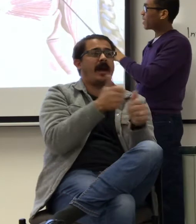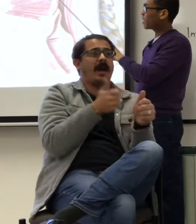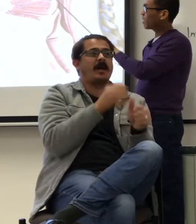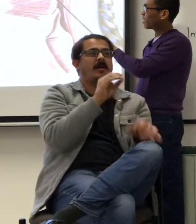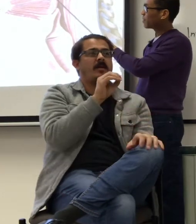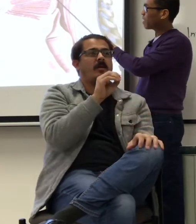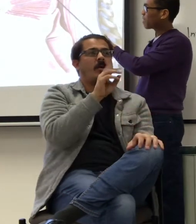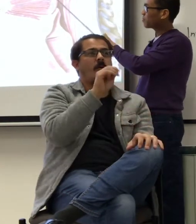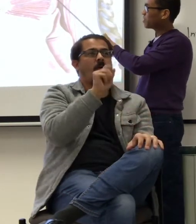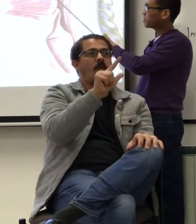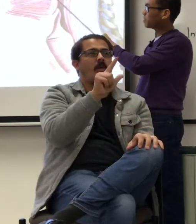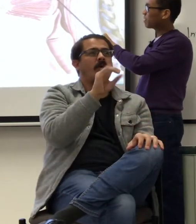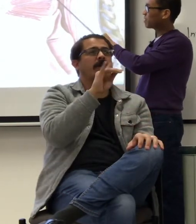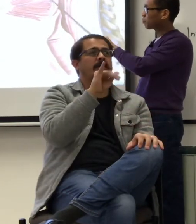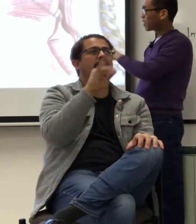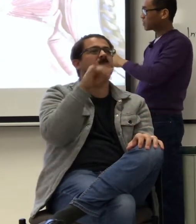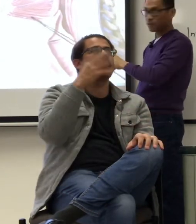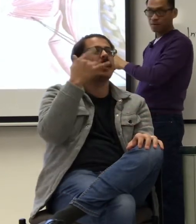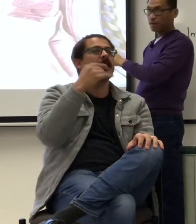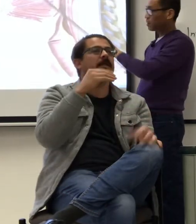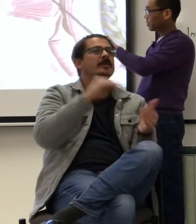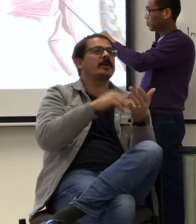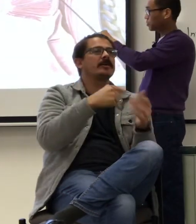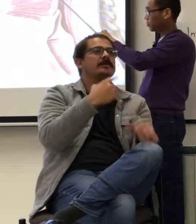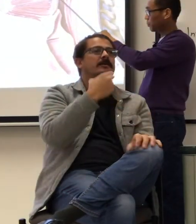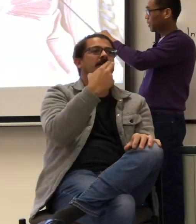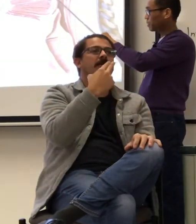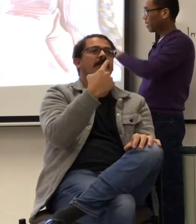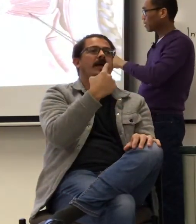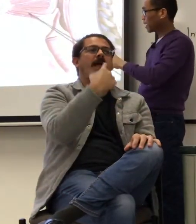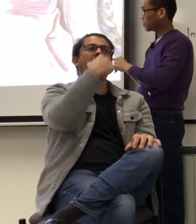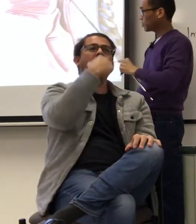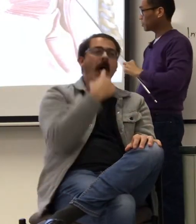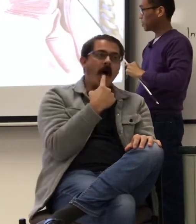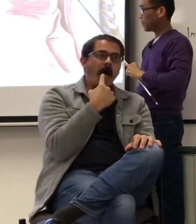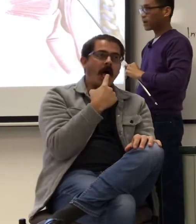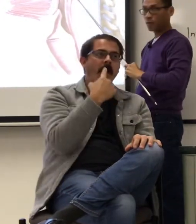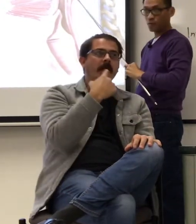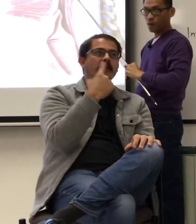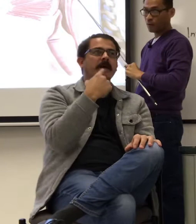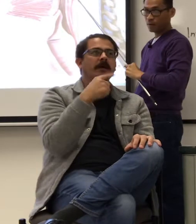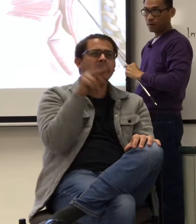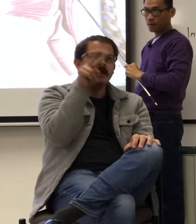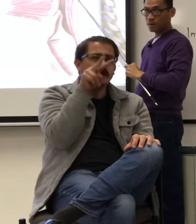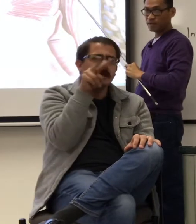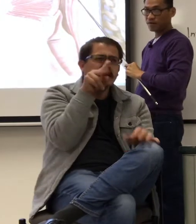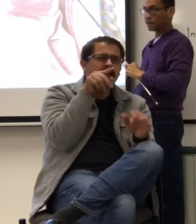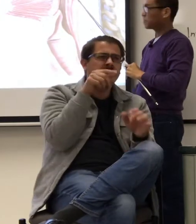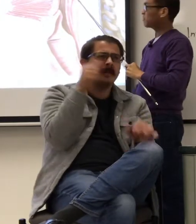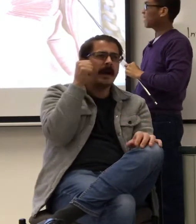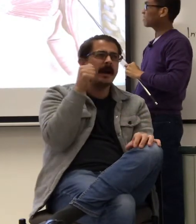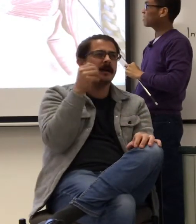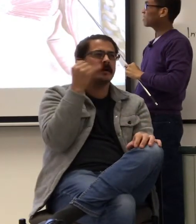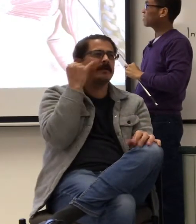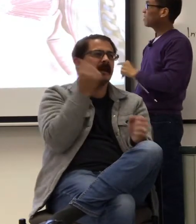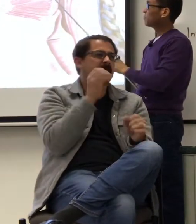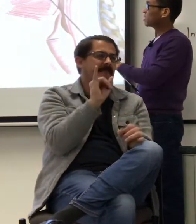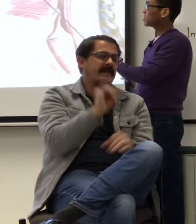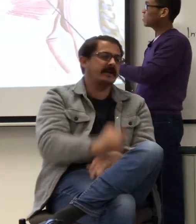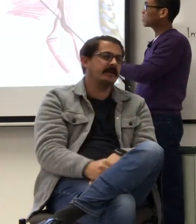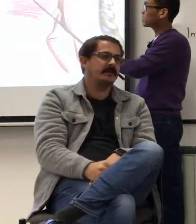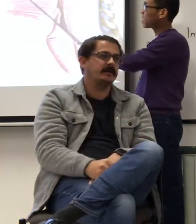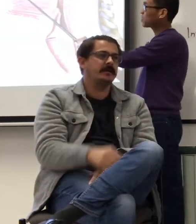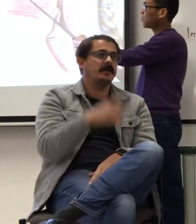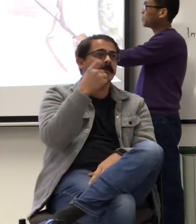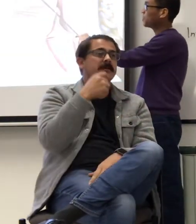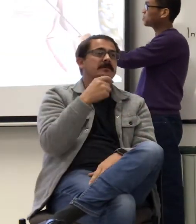see why the doctor needs a tongue depressor to push your big tongue down so you can see the back of your throat, see if anything's infected. Because